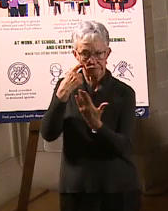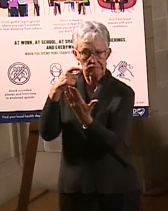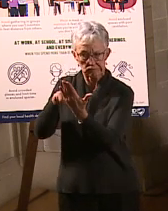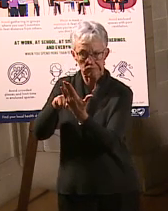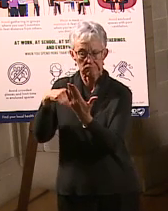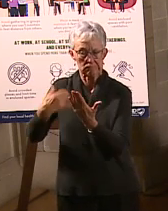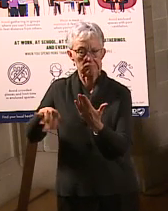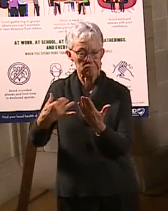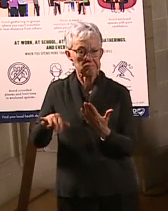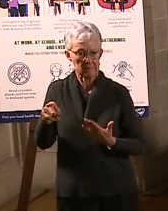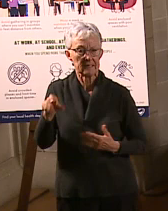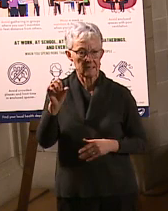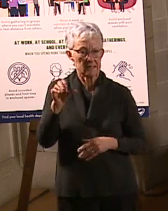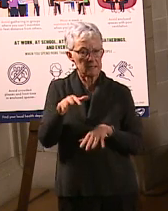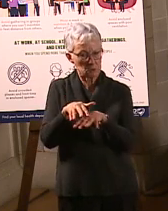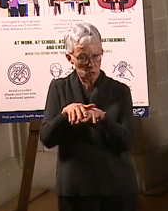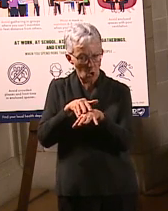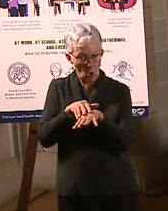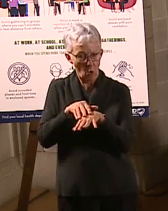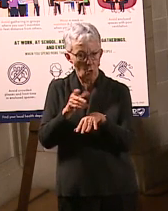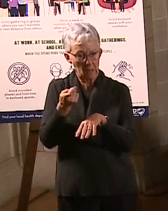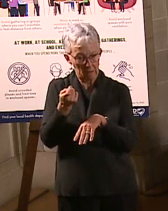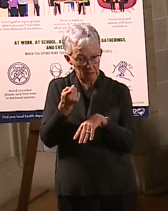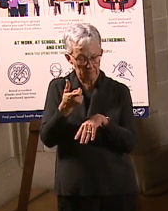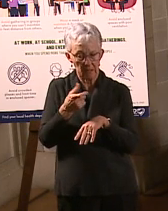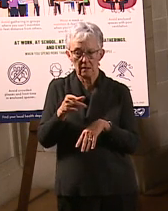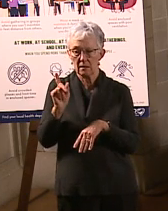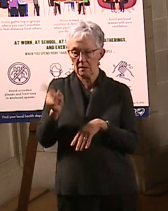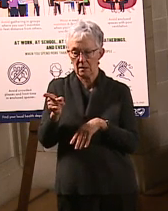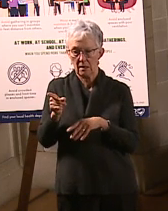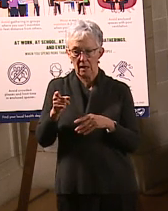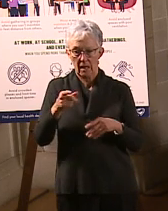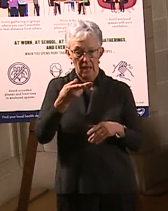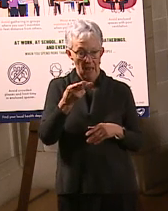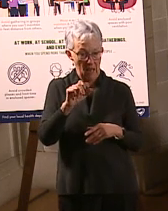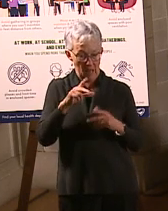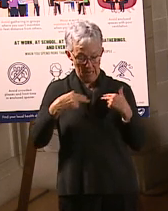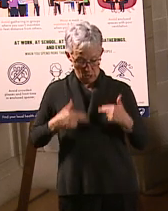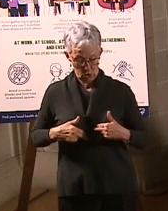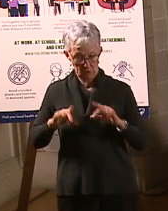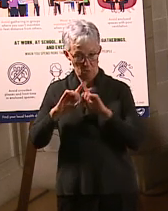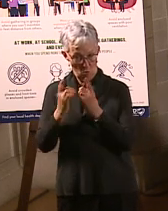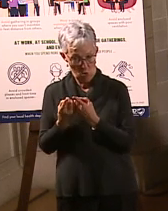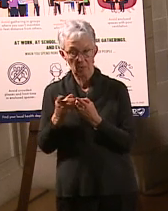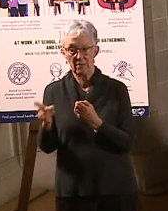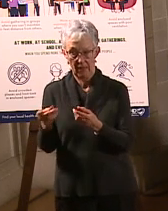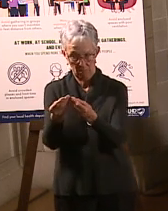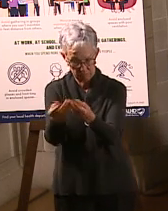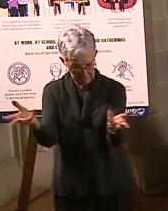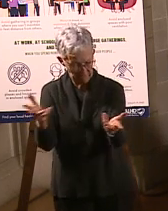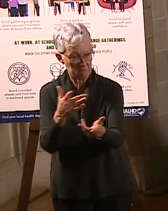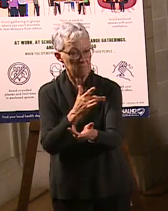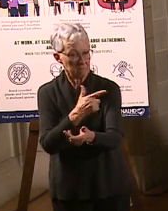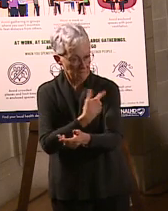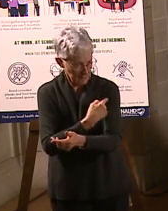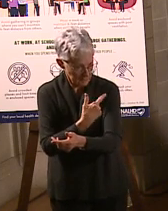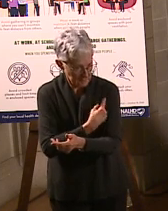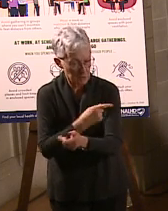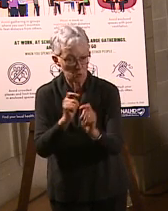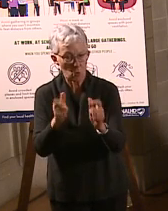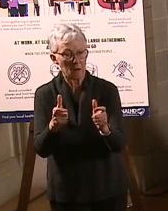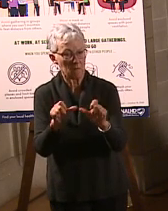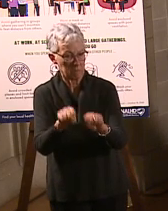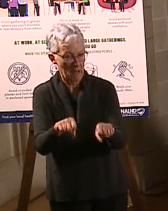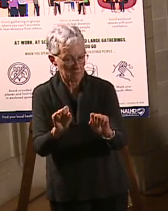are doing. They're doing their job as far as getting it out into the vaccines, getting those out quickly. And then I think also, if you go back and